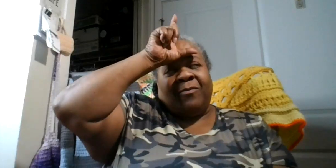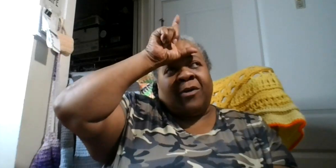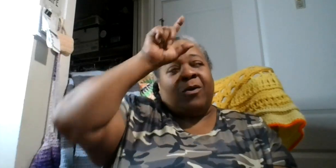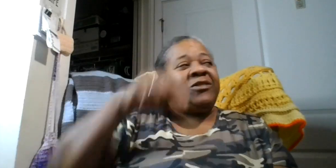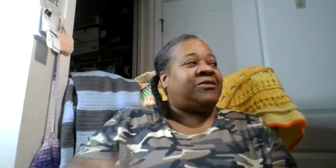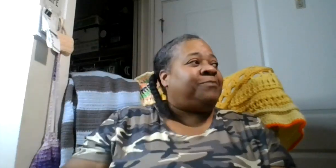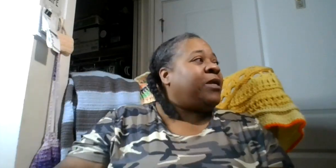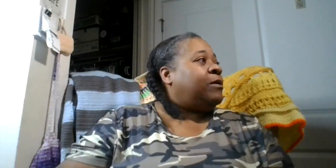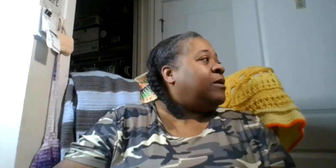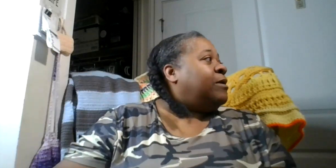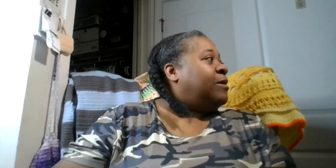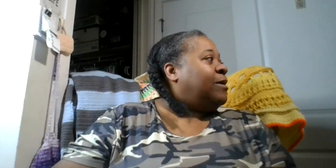No.